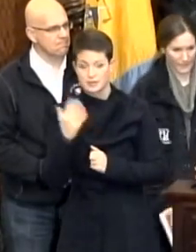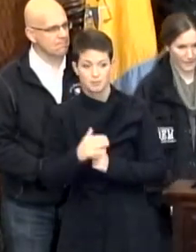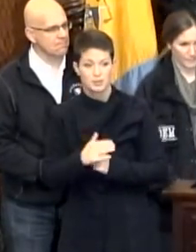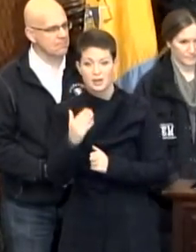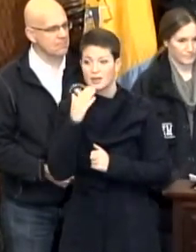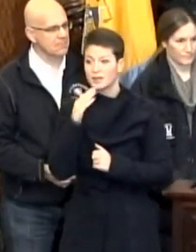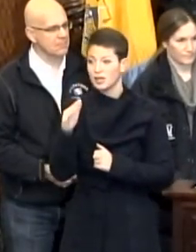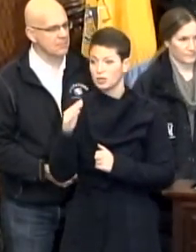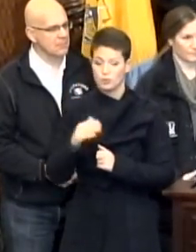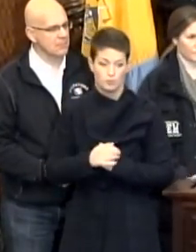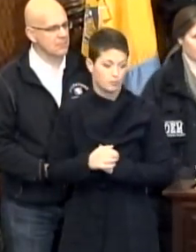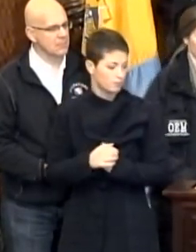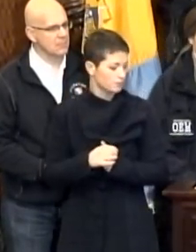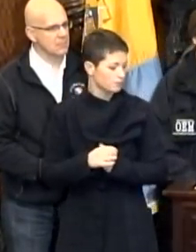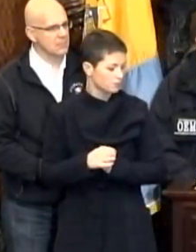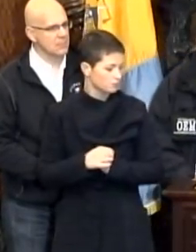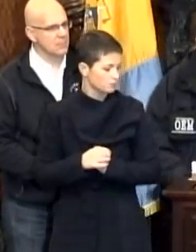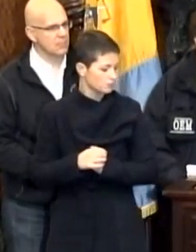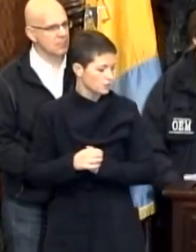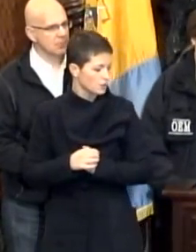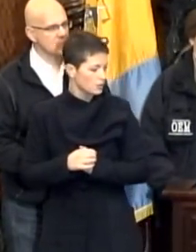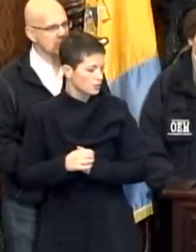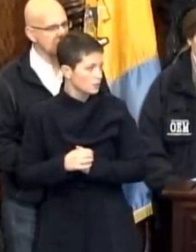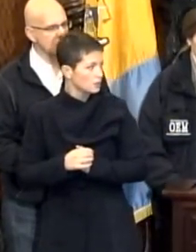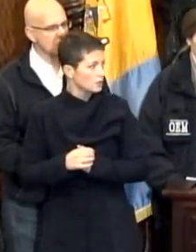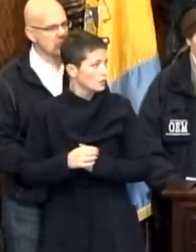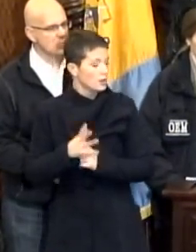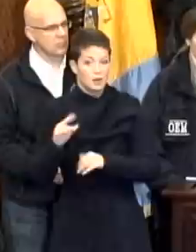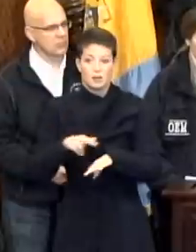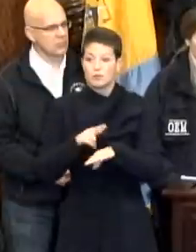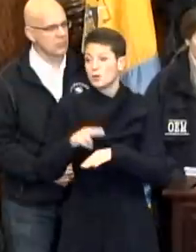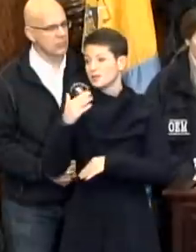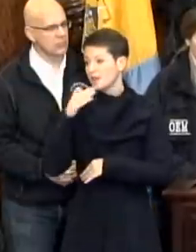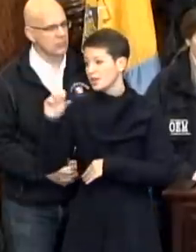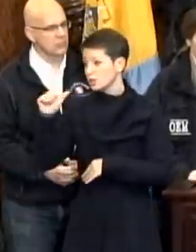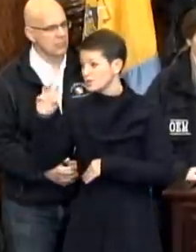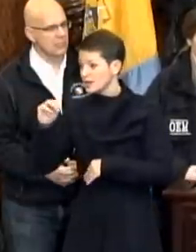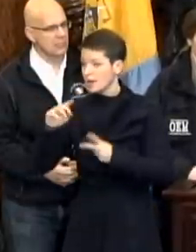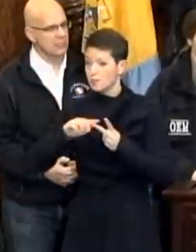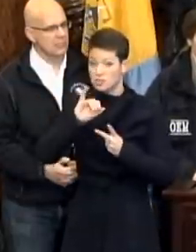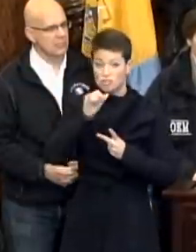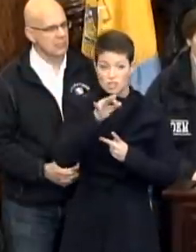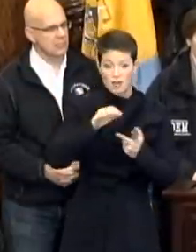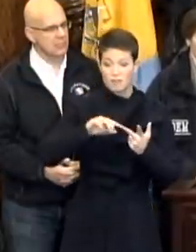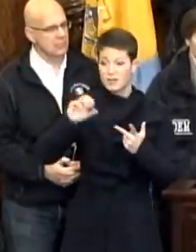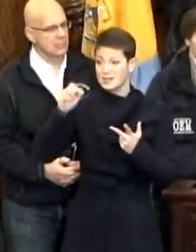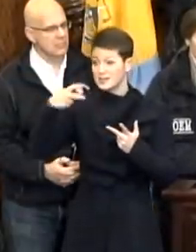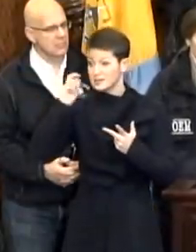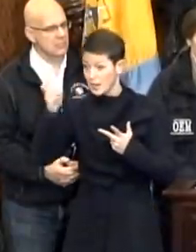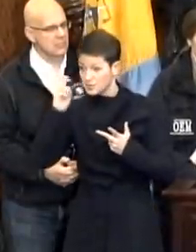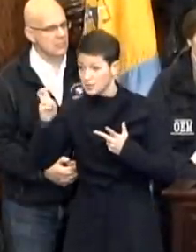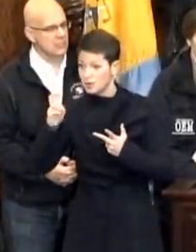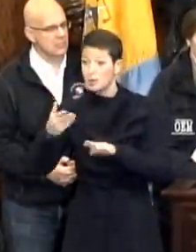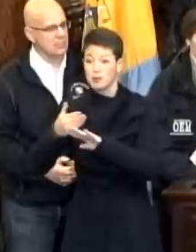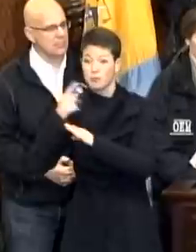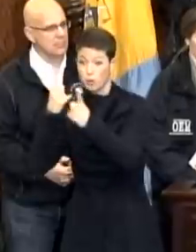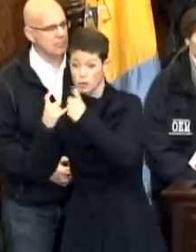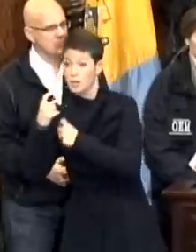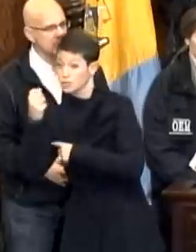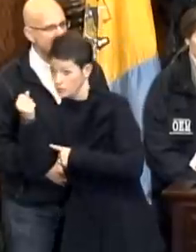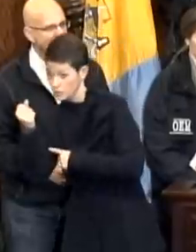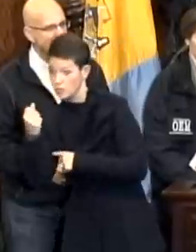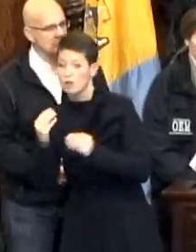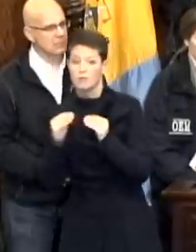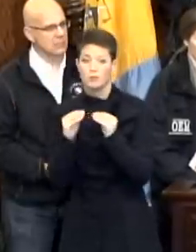Thanks, Dave, St. Sam. And of course, SEPTA, our great partner. Before I open to questions, just a few other